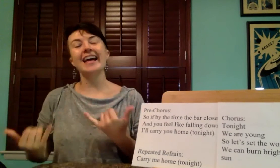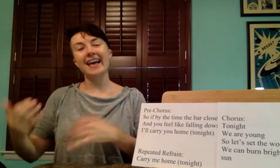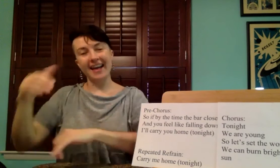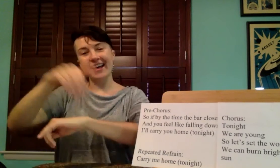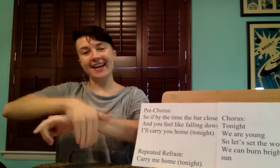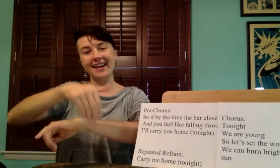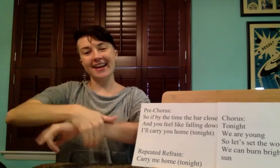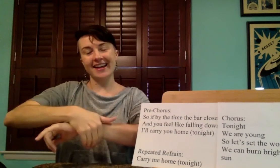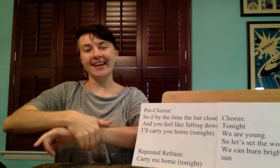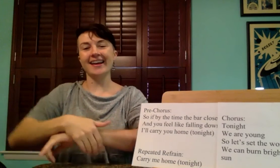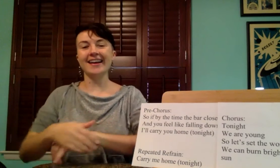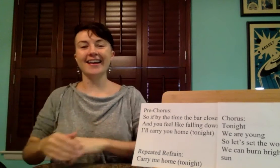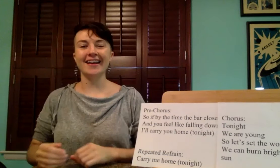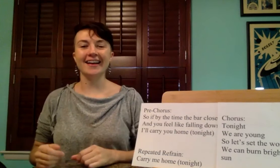Tonight,